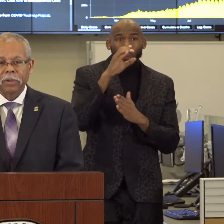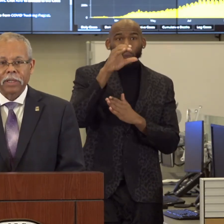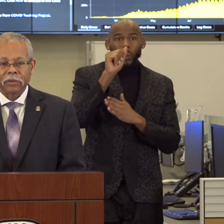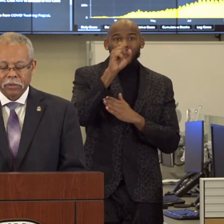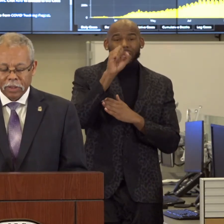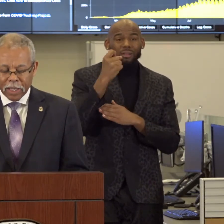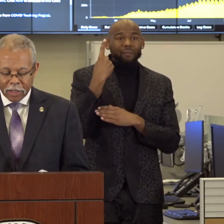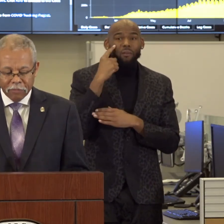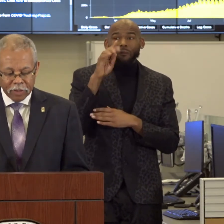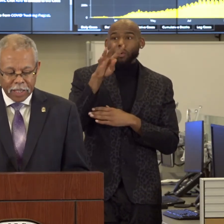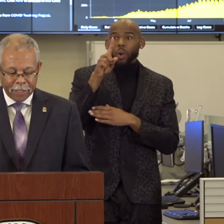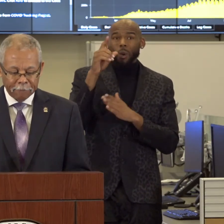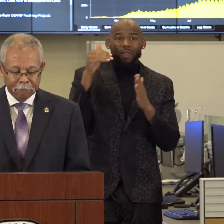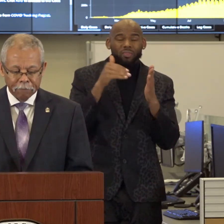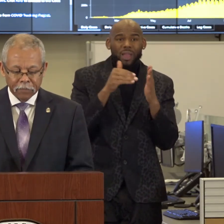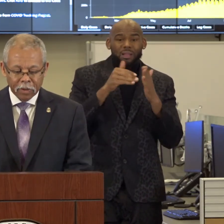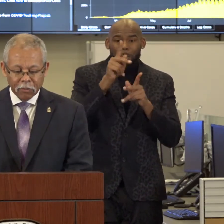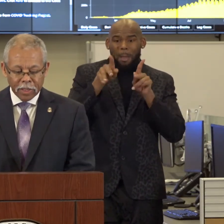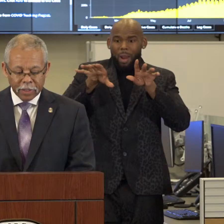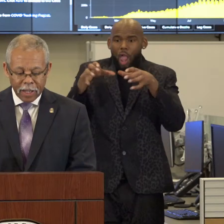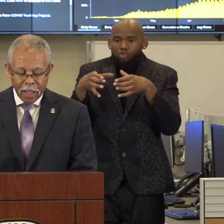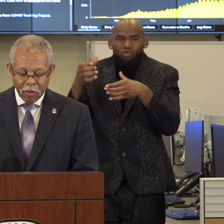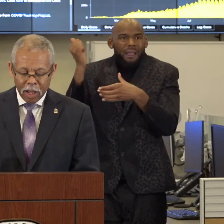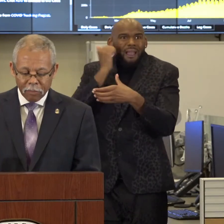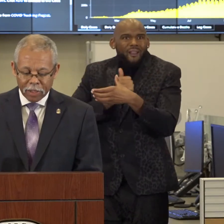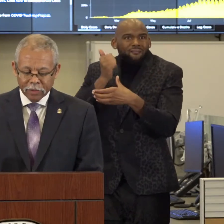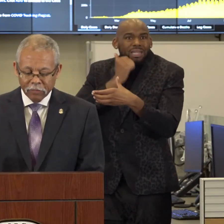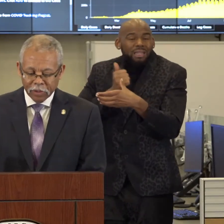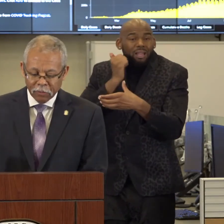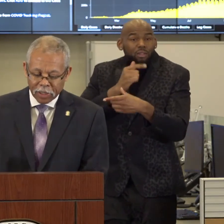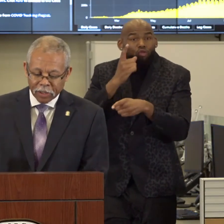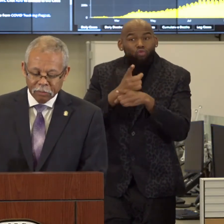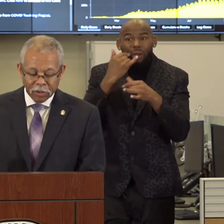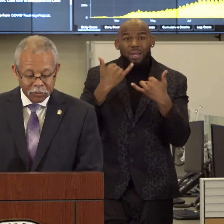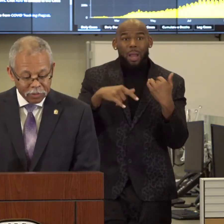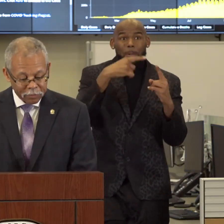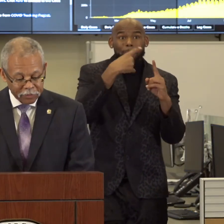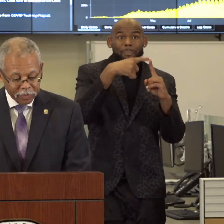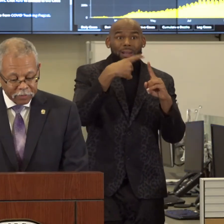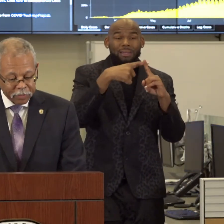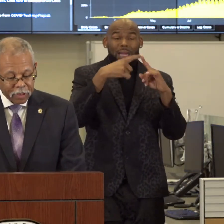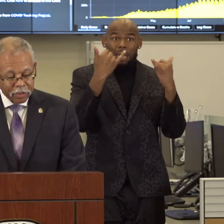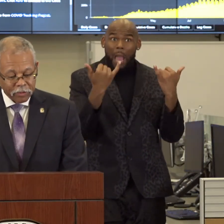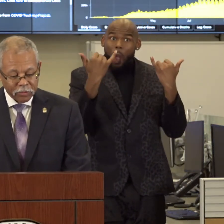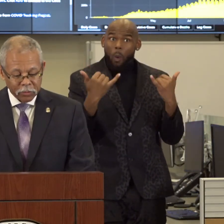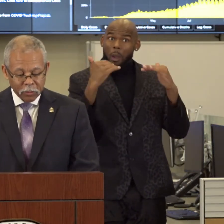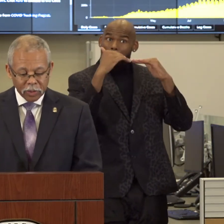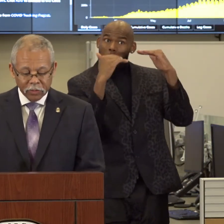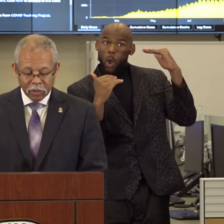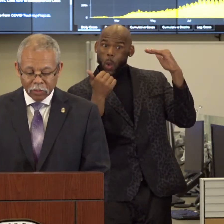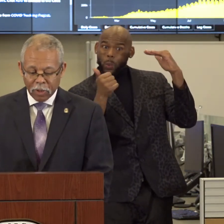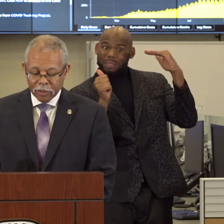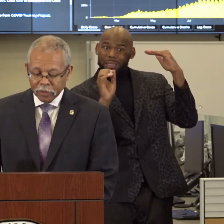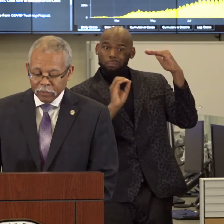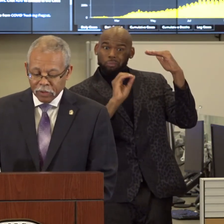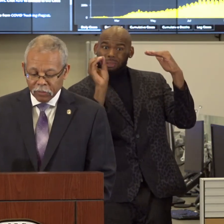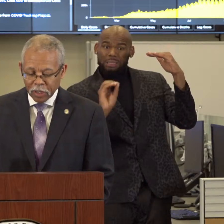100,000 population every day. Right now, our positivity rate is below 10%. Just 2 weeks ago, the positivity